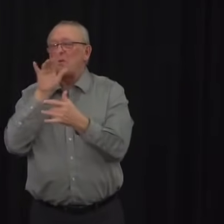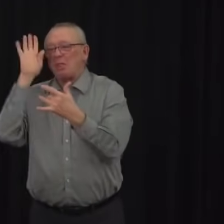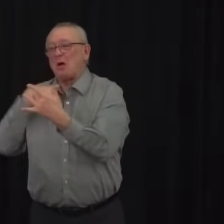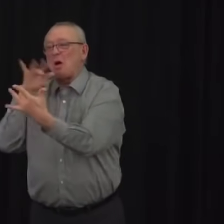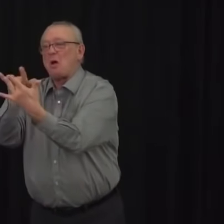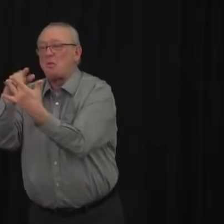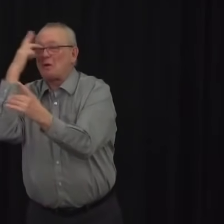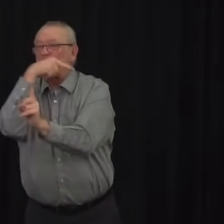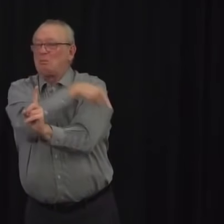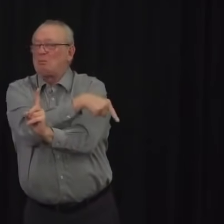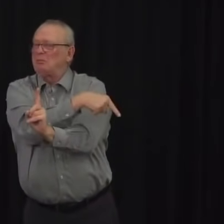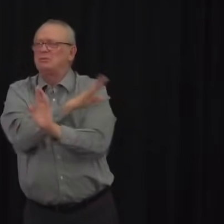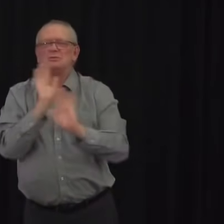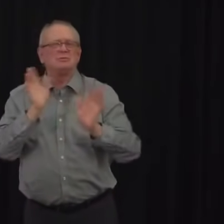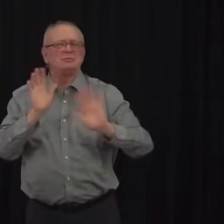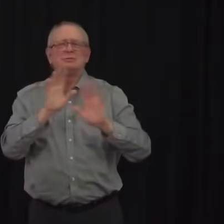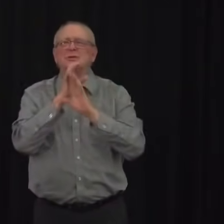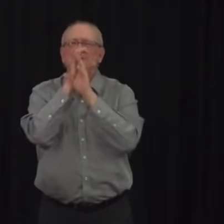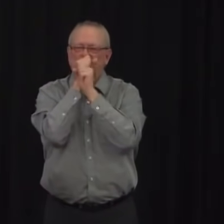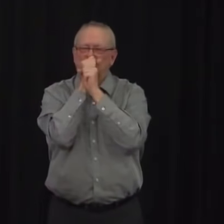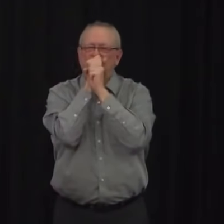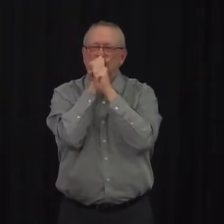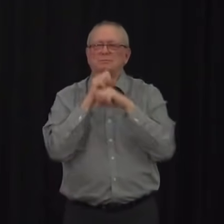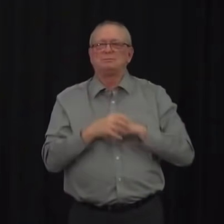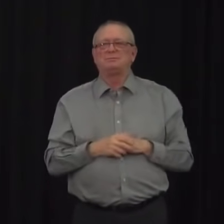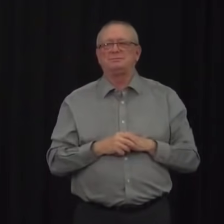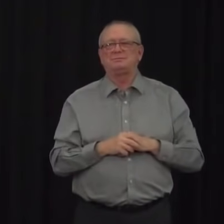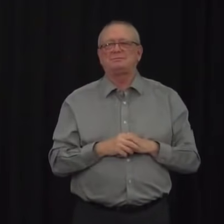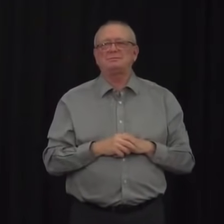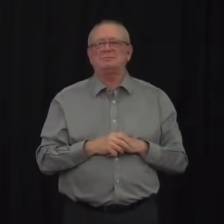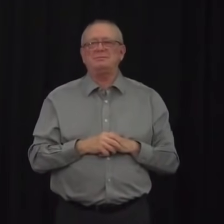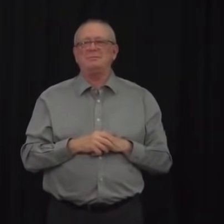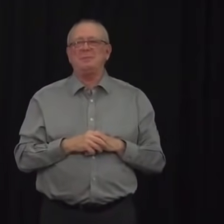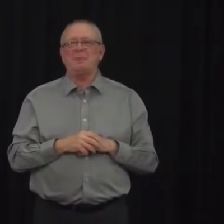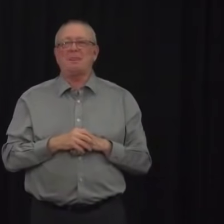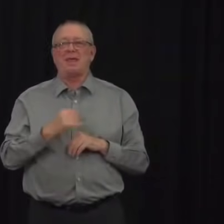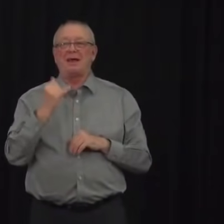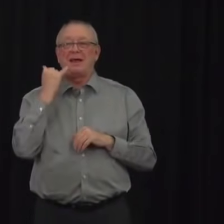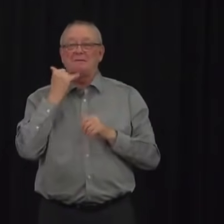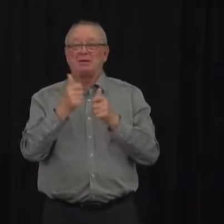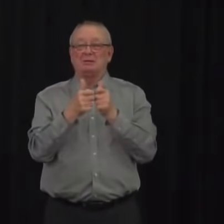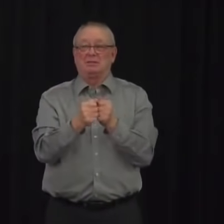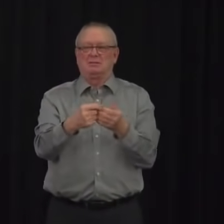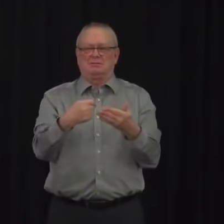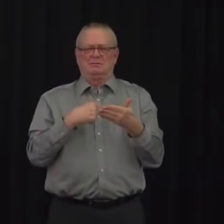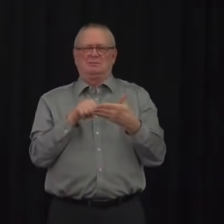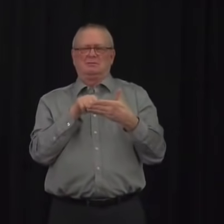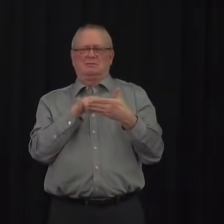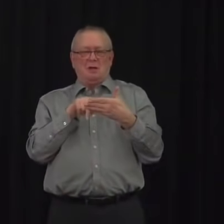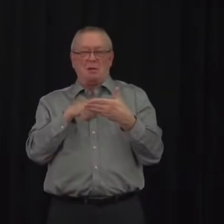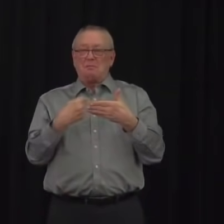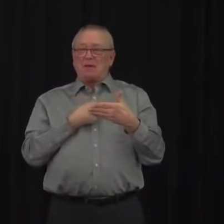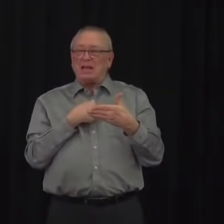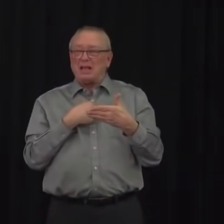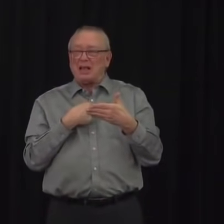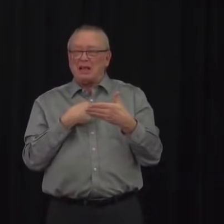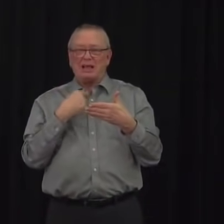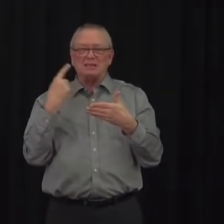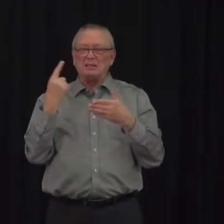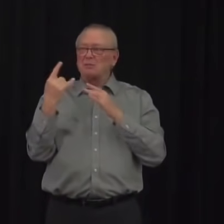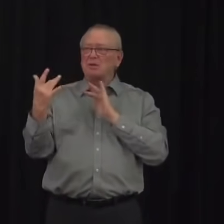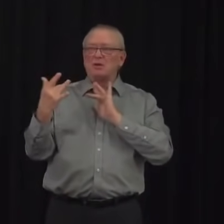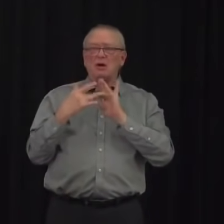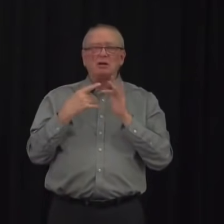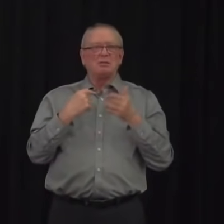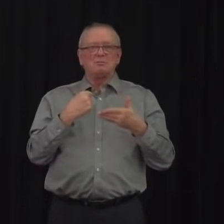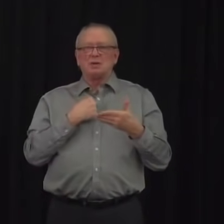other side, if you receive one of these text messages that indicates you were a close contact, follow the instructions you were given. You